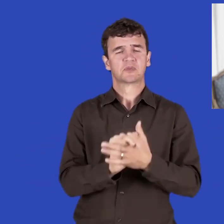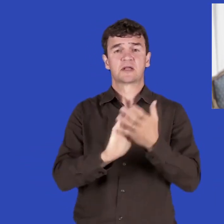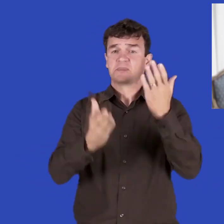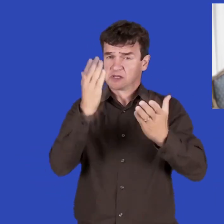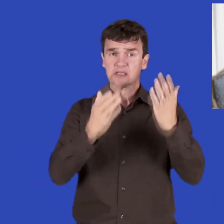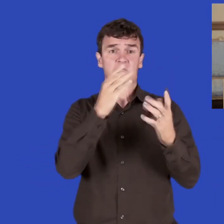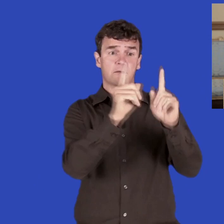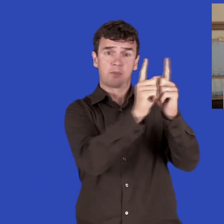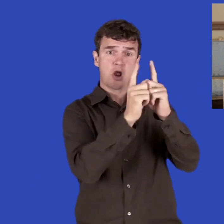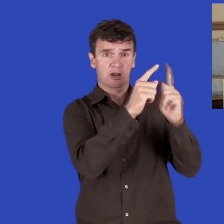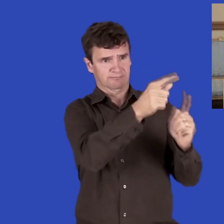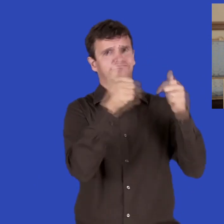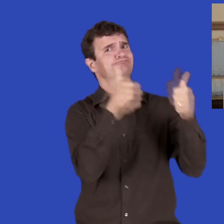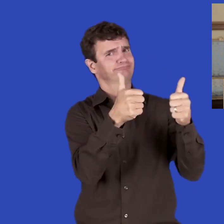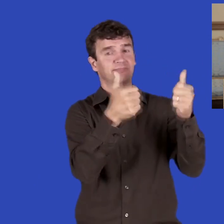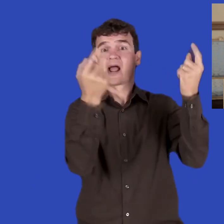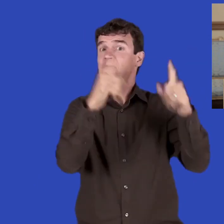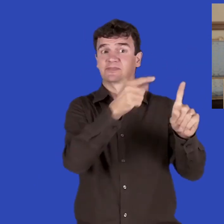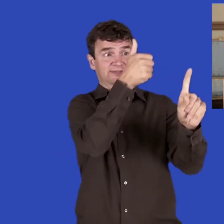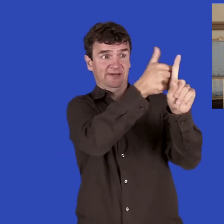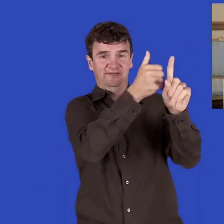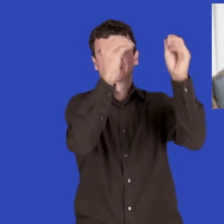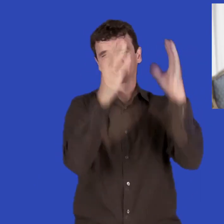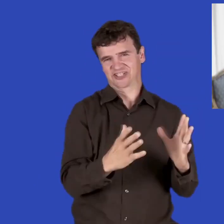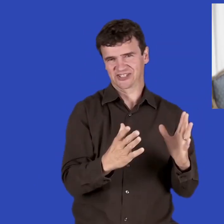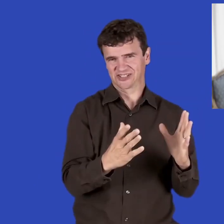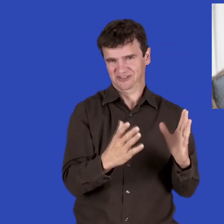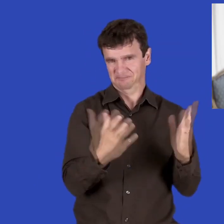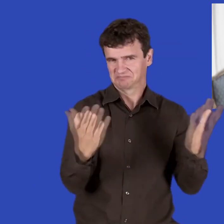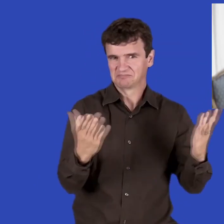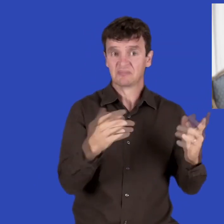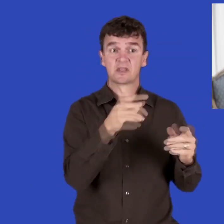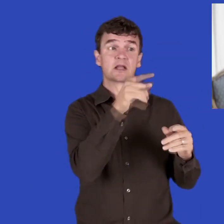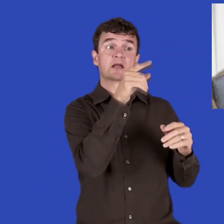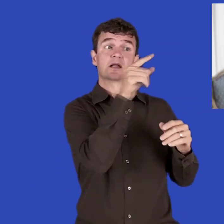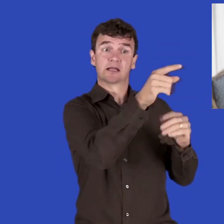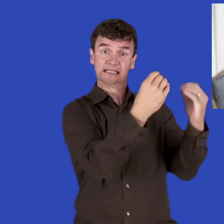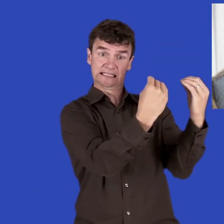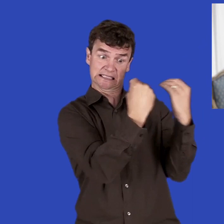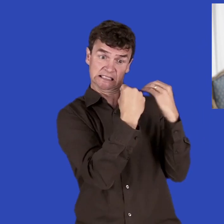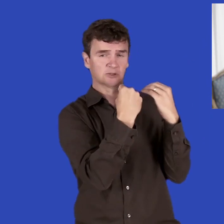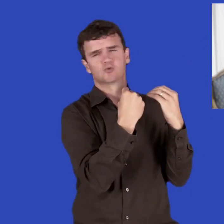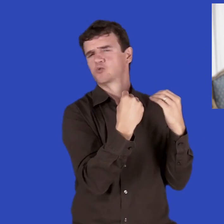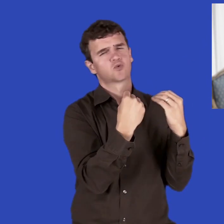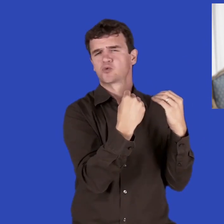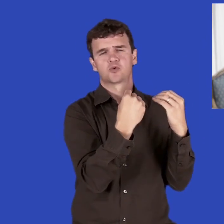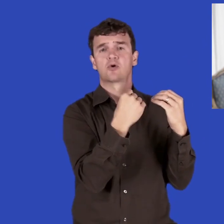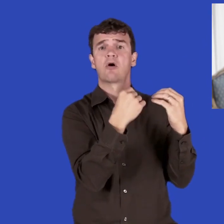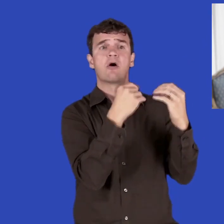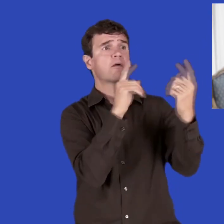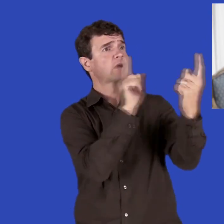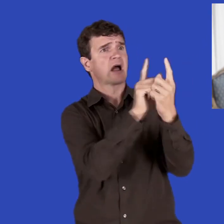same person. Sometimes your best mentor could be a teacher you don't even have one of their classes,